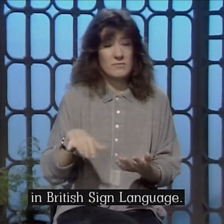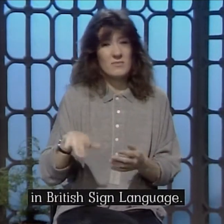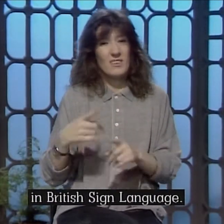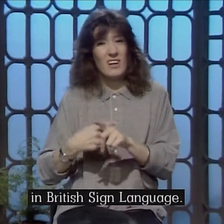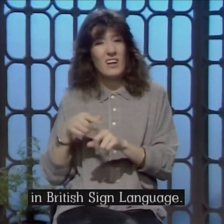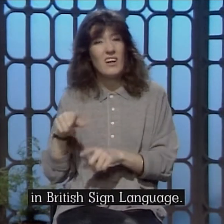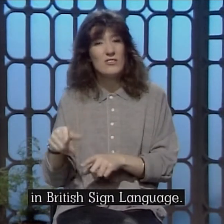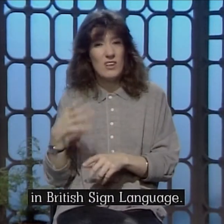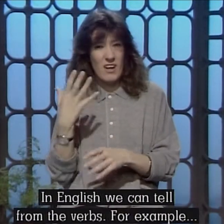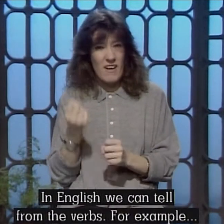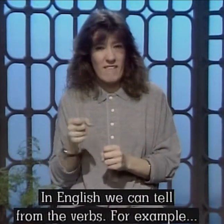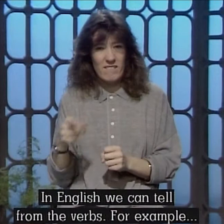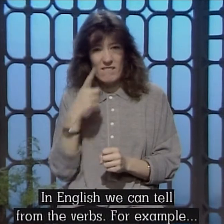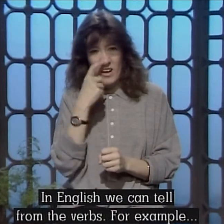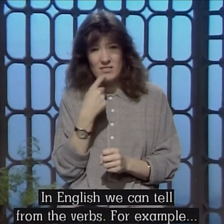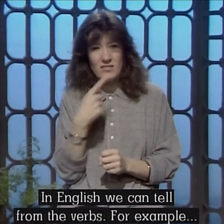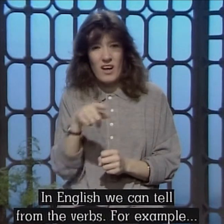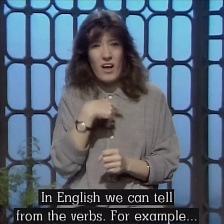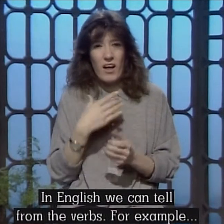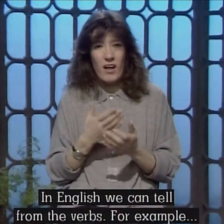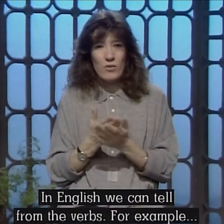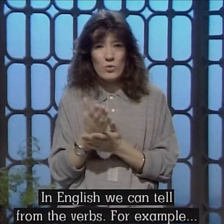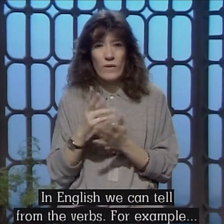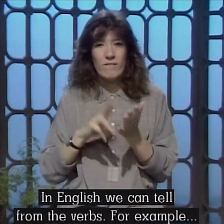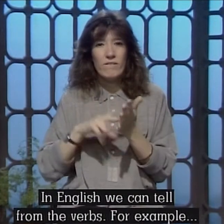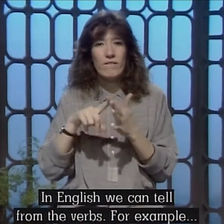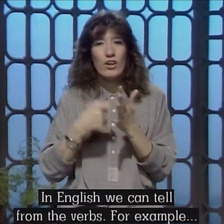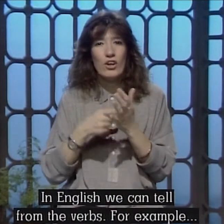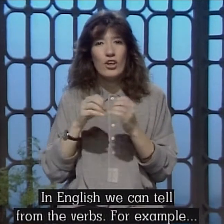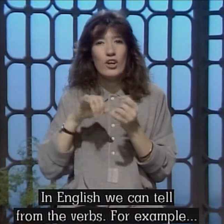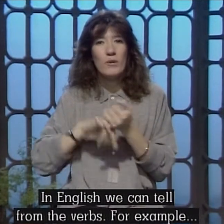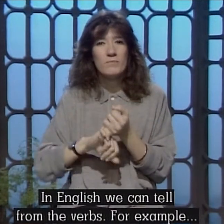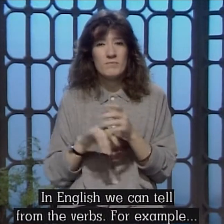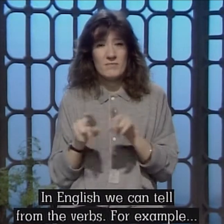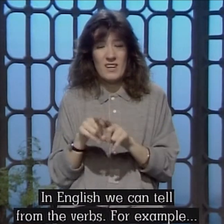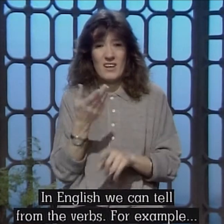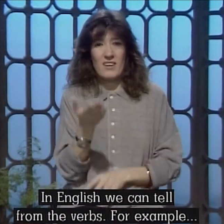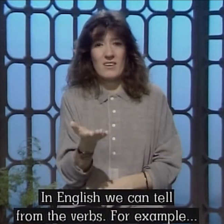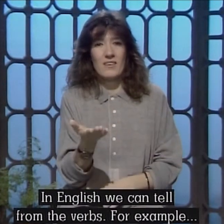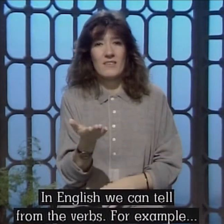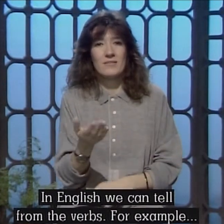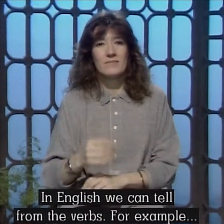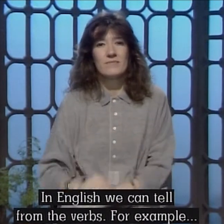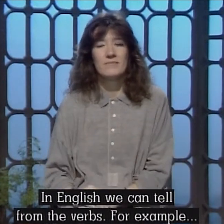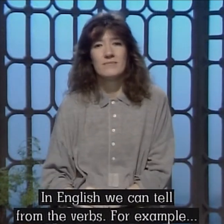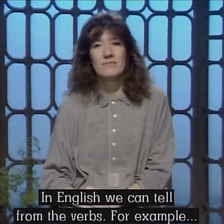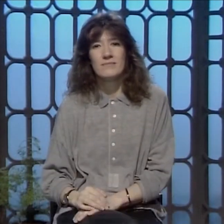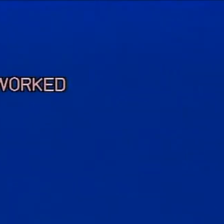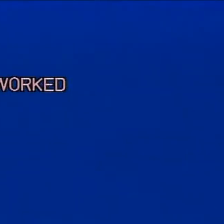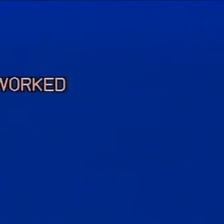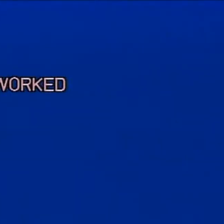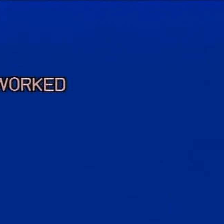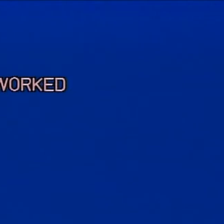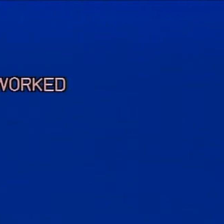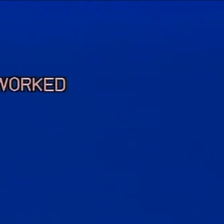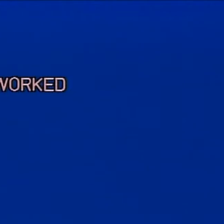Language. In English, we can usually tell from the verbs. For example, you might say,